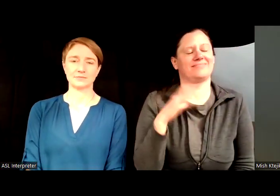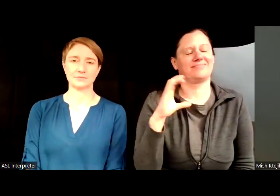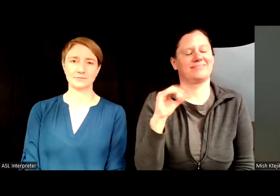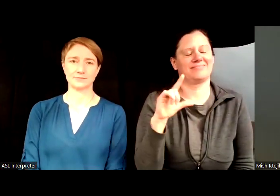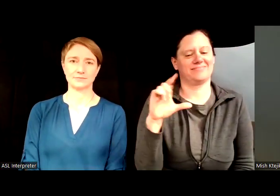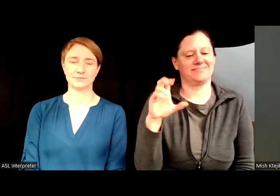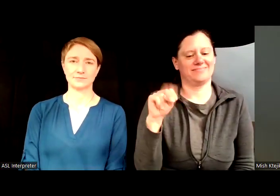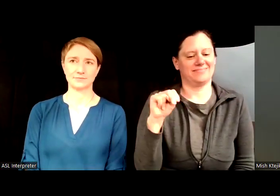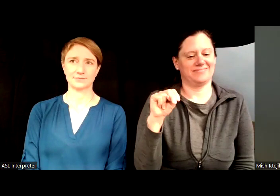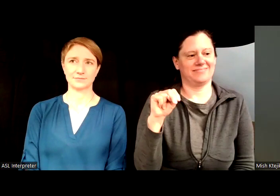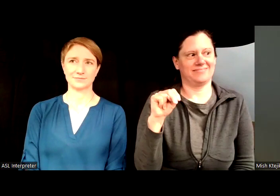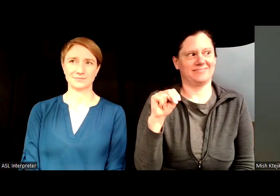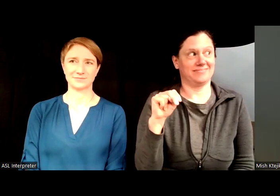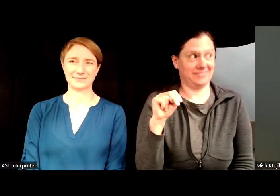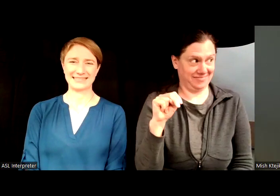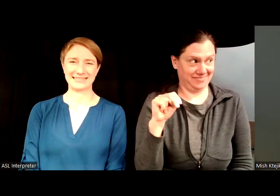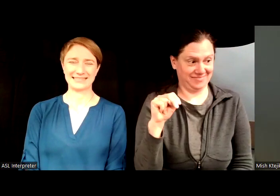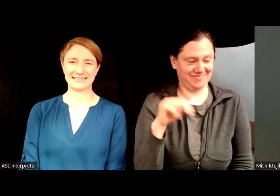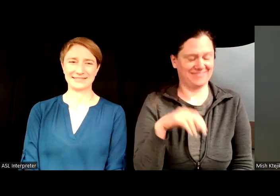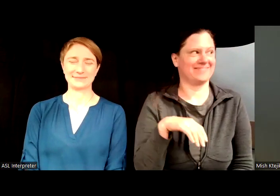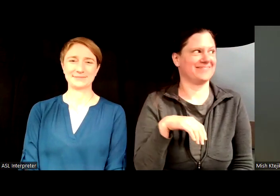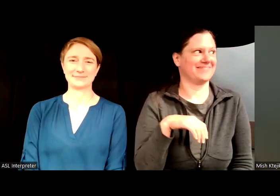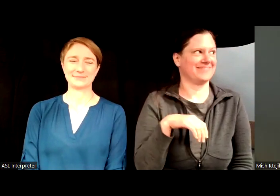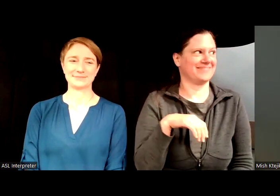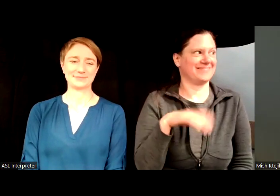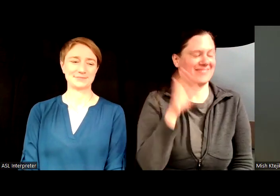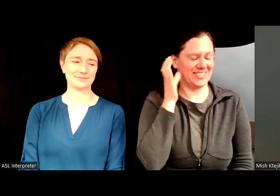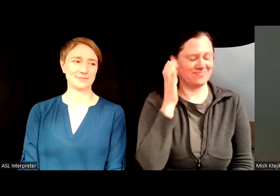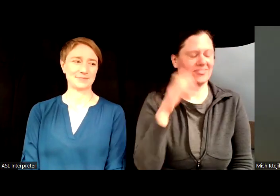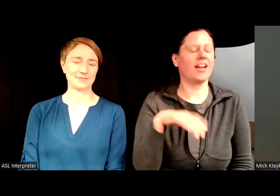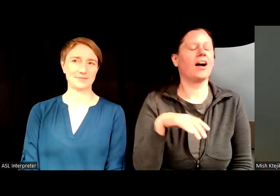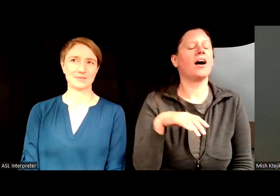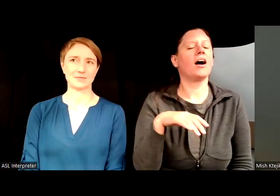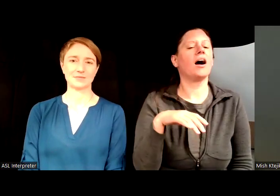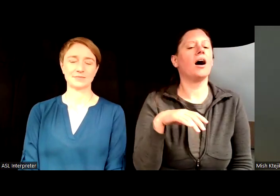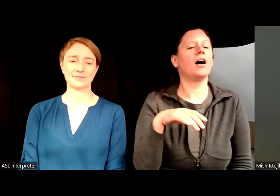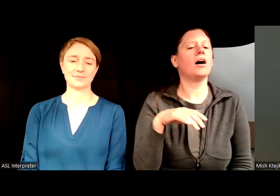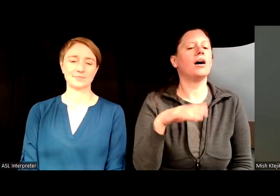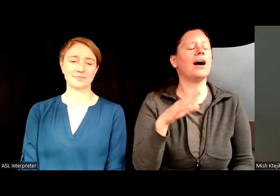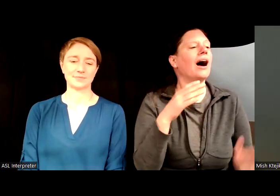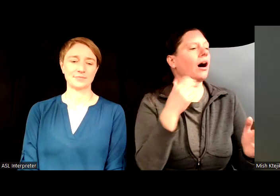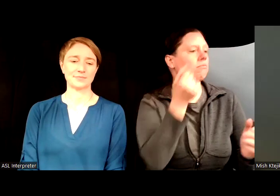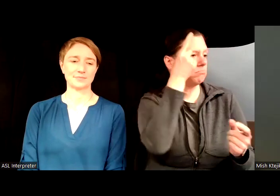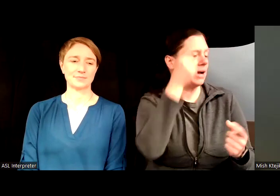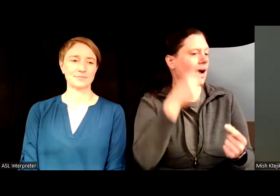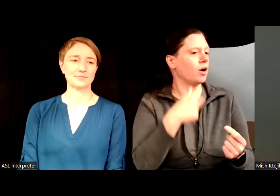Thank you. And don't forget to say your name. This is Colleen, right? Colleen.